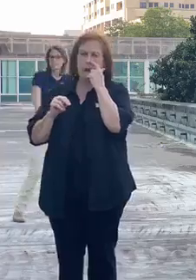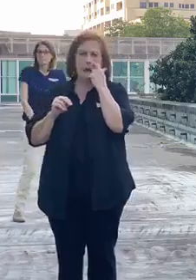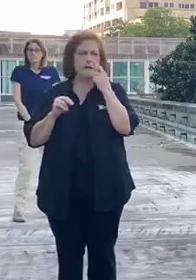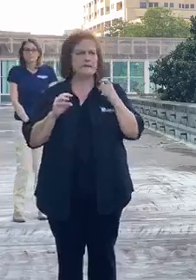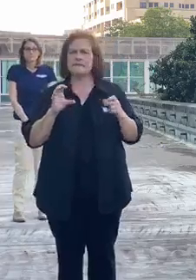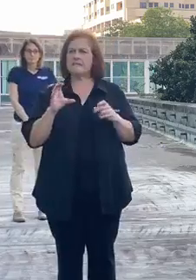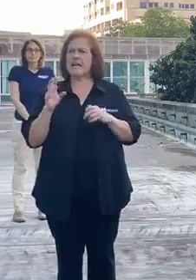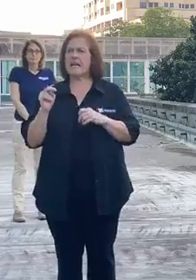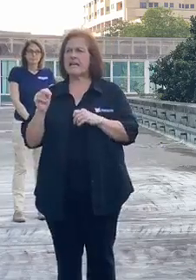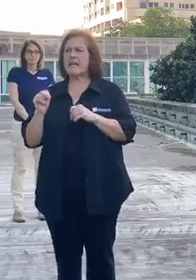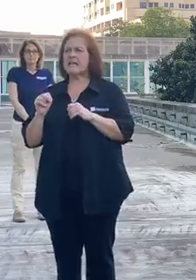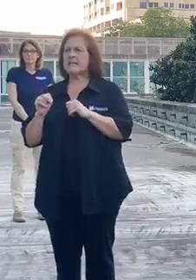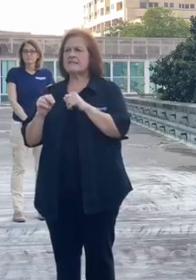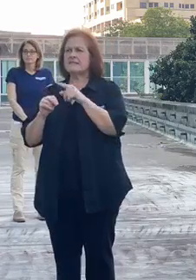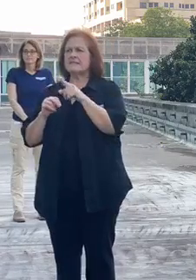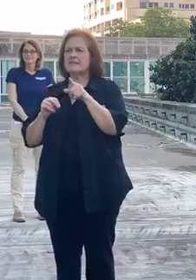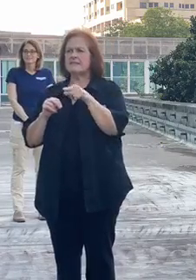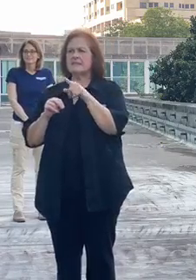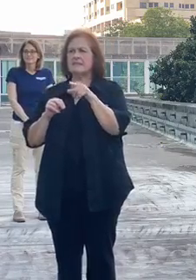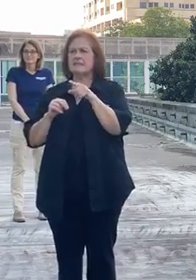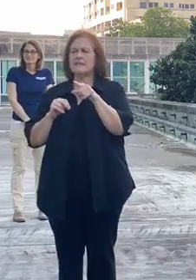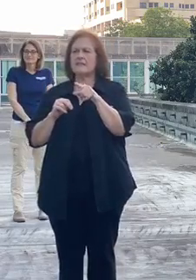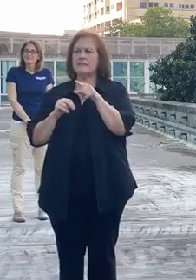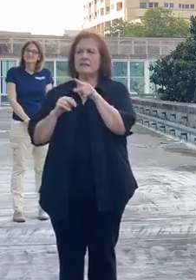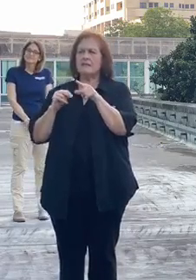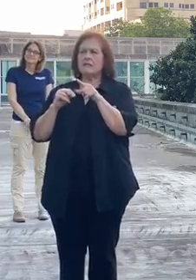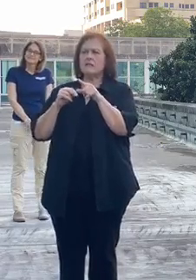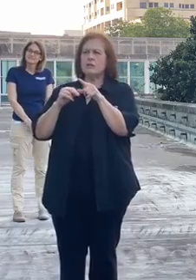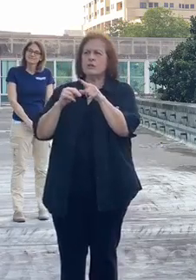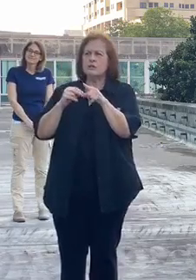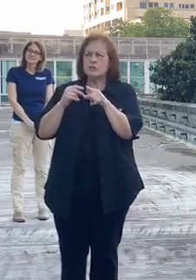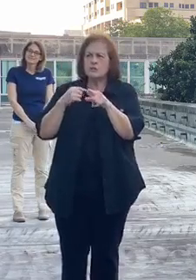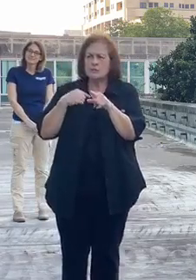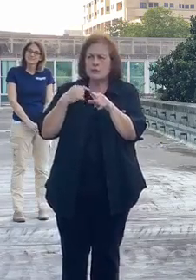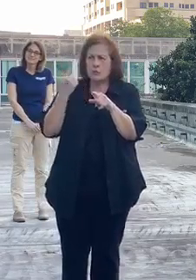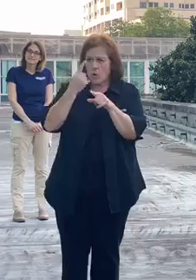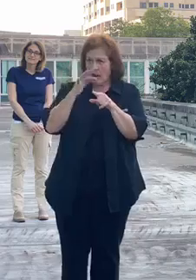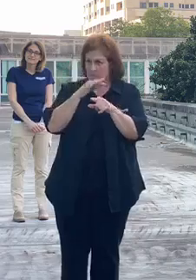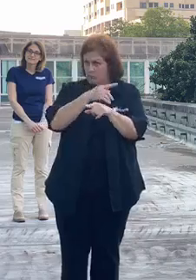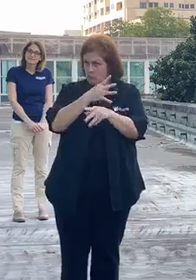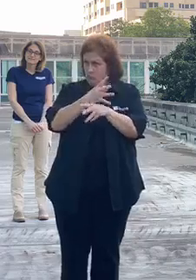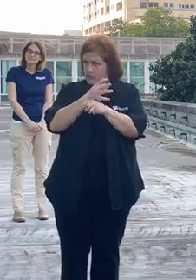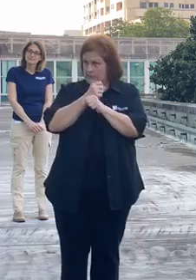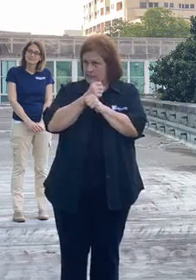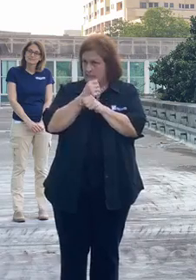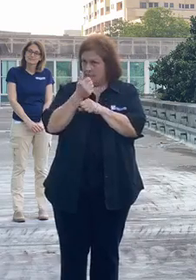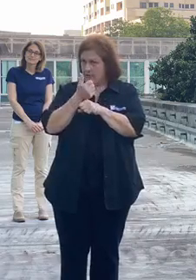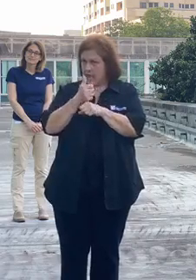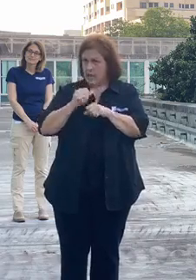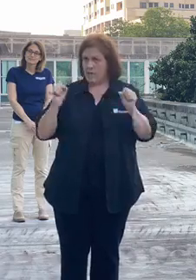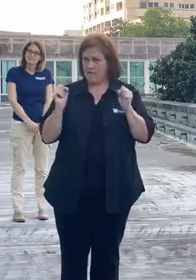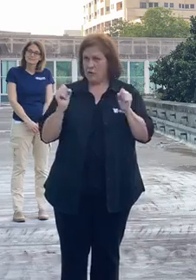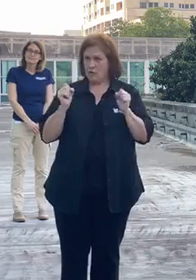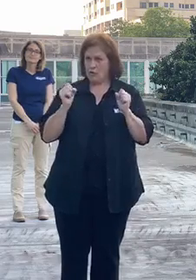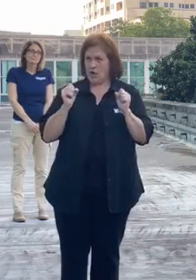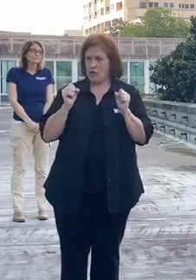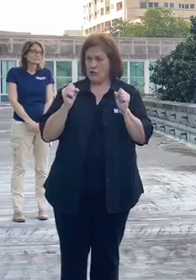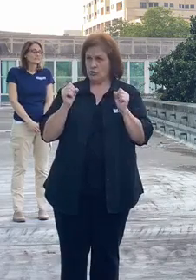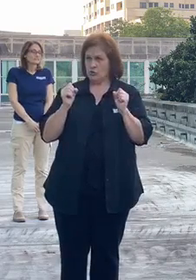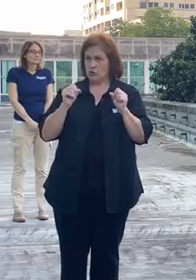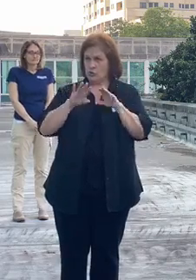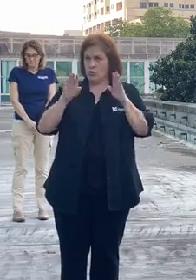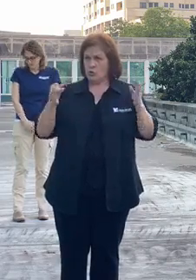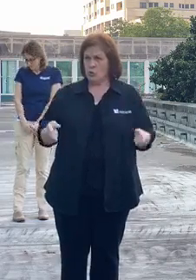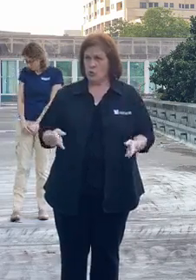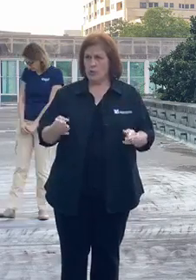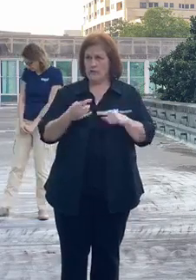Do we have CNN? Hey, Mayor. We're wondering if you've received any refrigeration units from the state, and